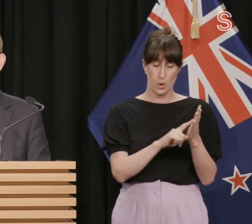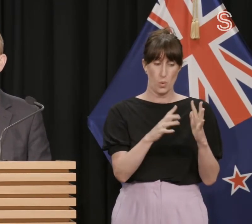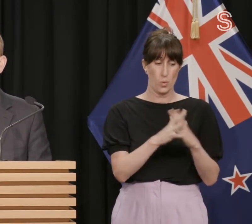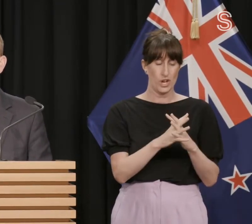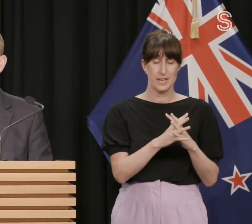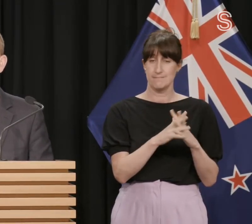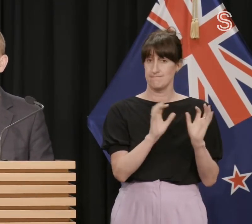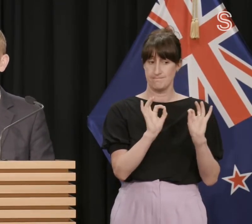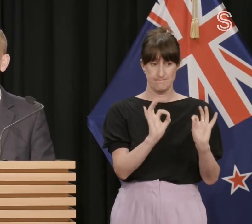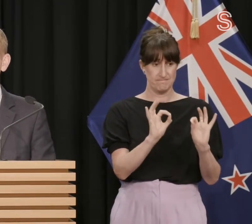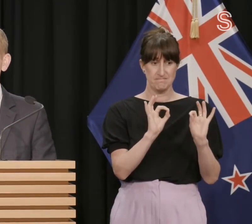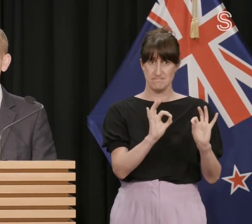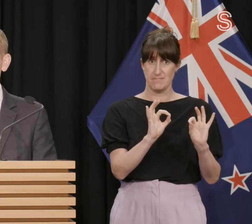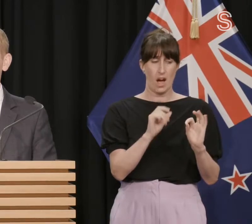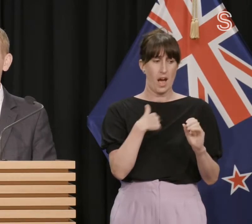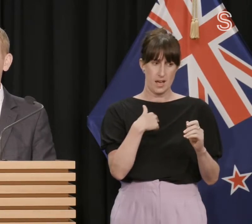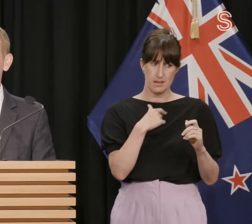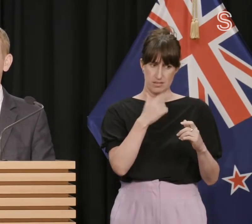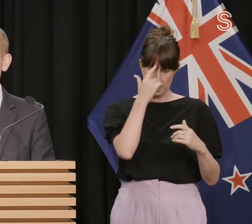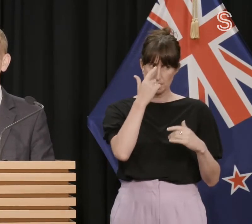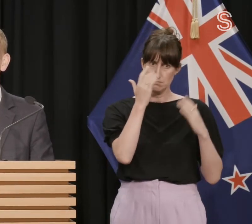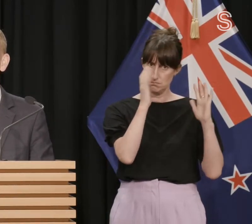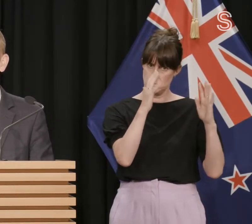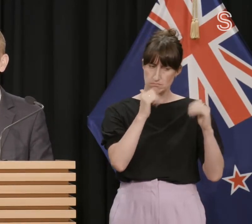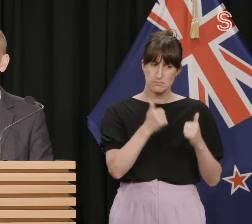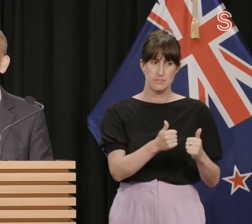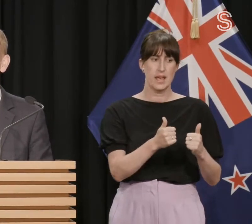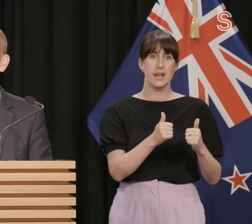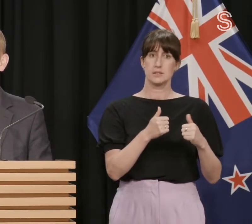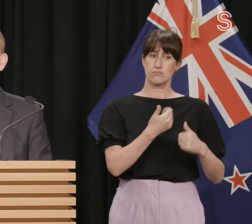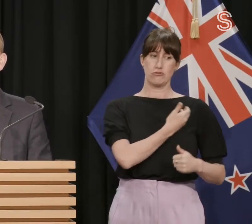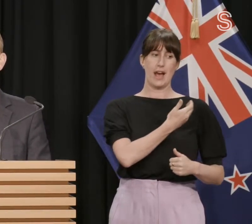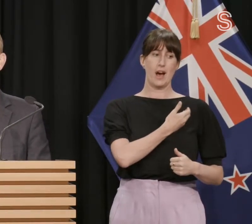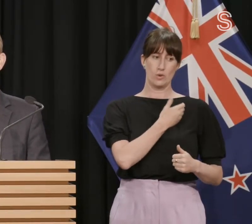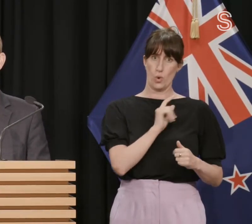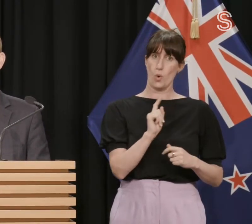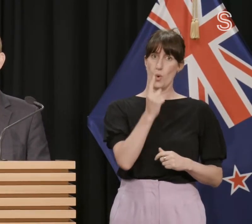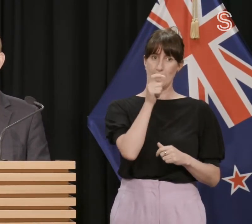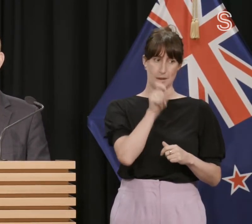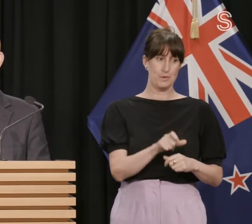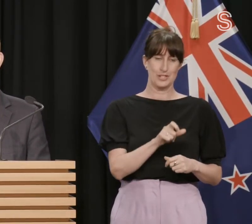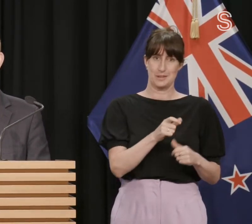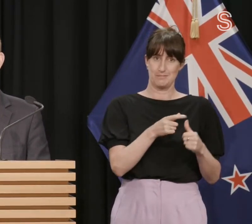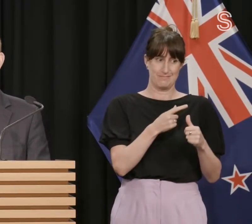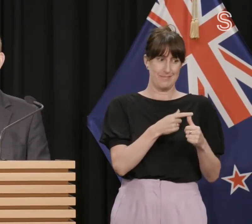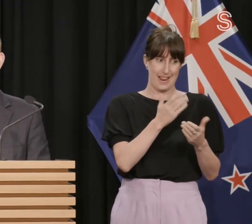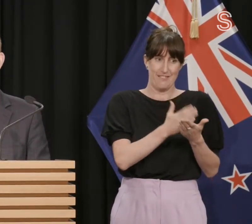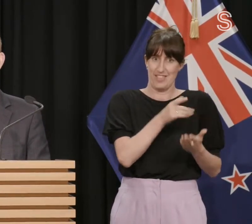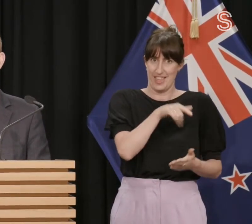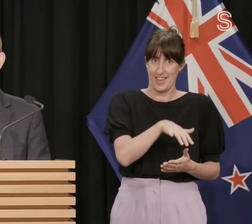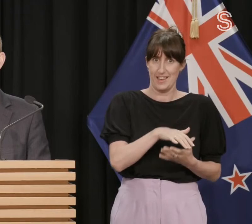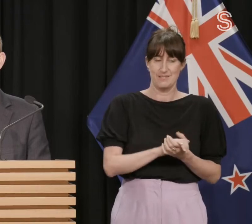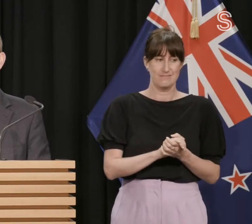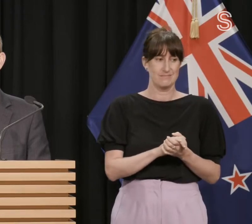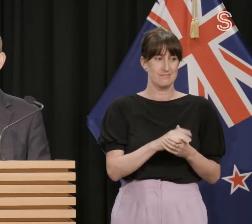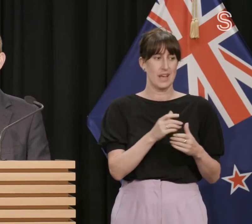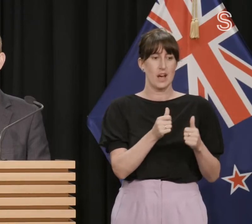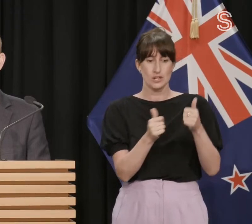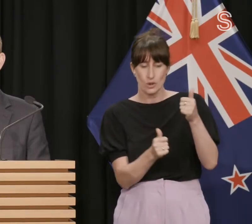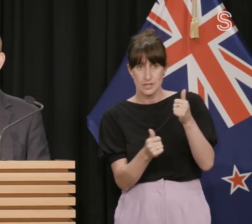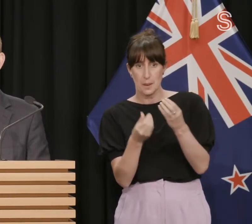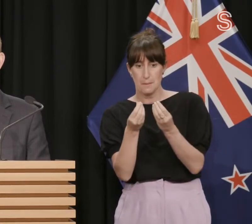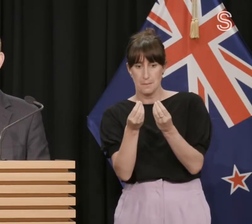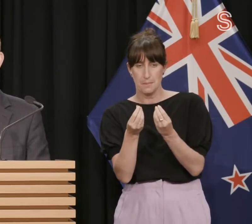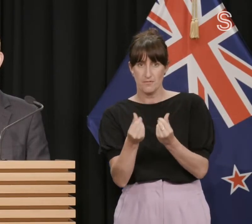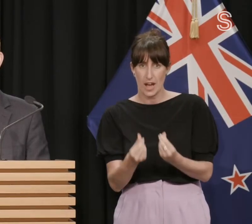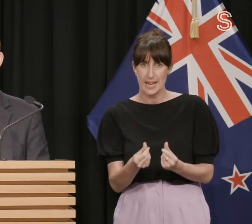very passionate about Auckland. He's a proud Aucklander. As an Associate Minister of Finance, he's going to be right